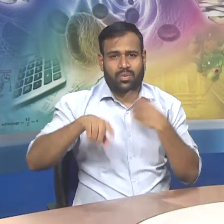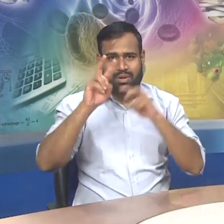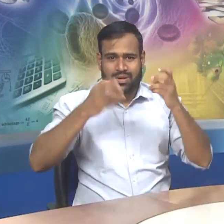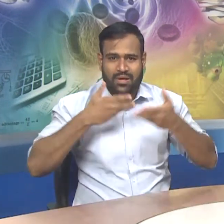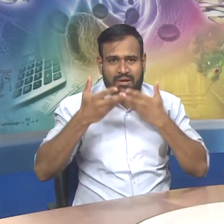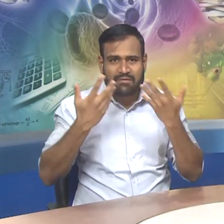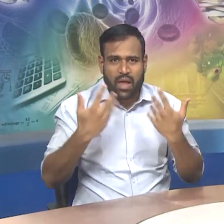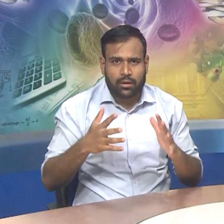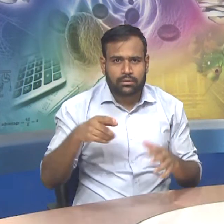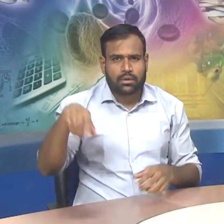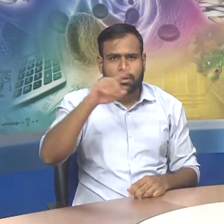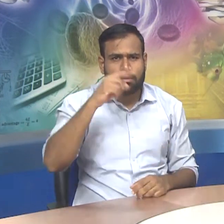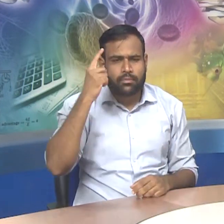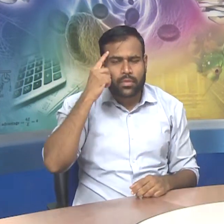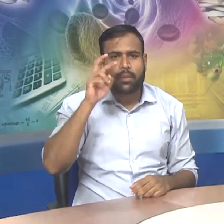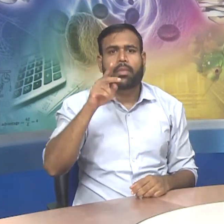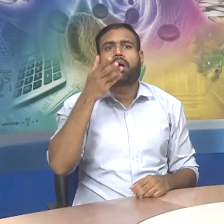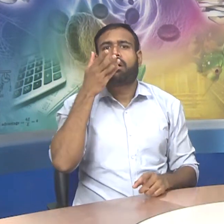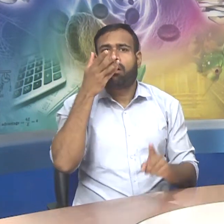These are the topics which we will be covering.